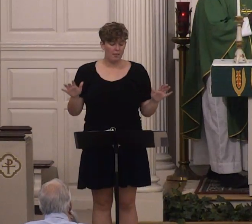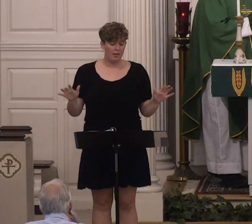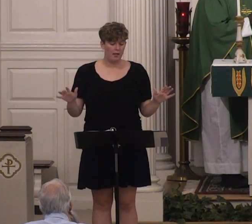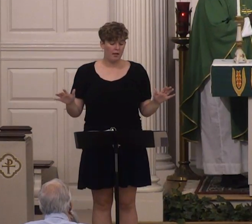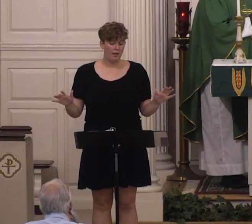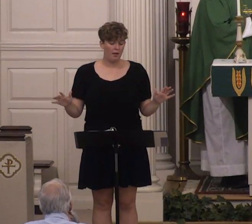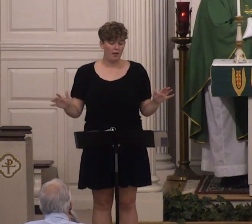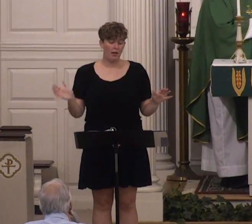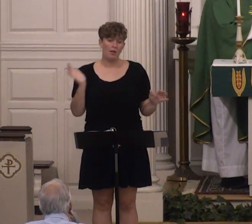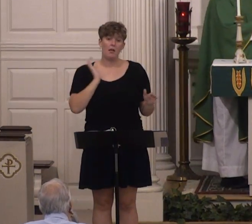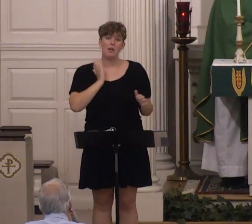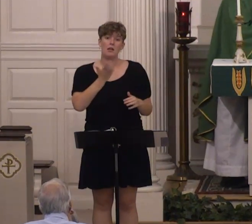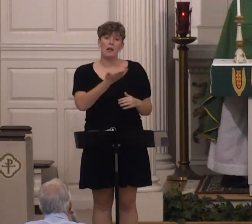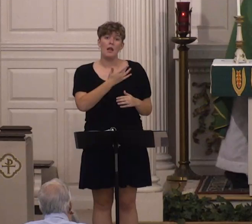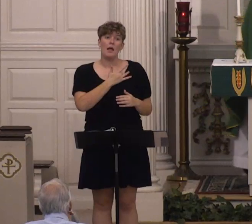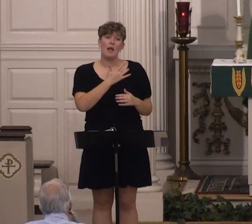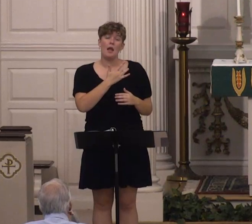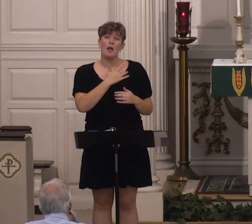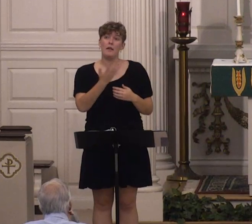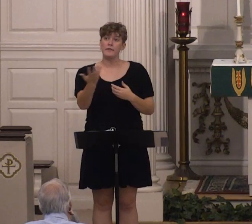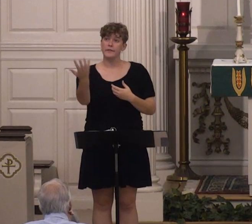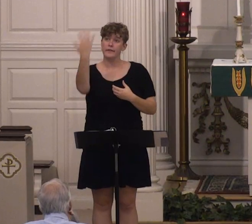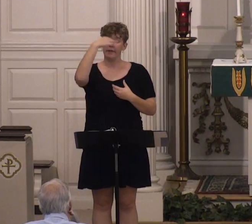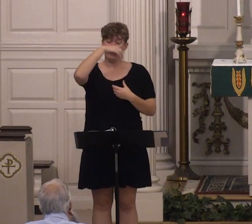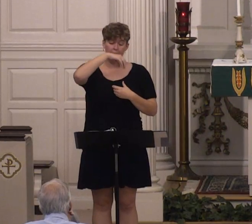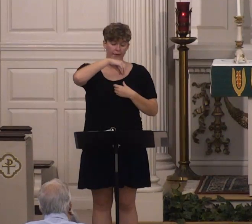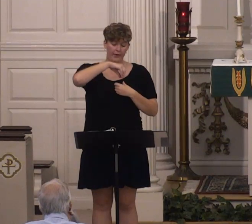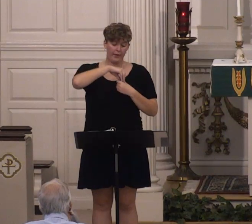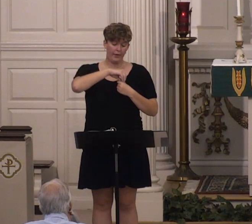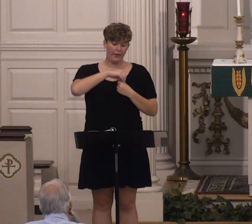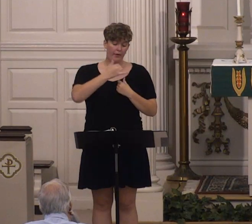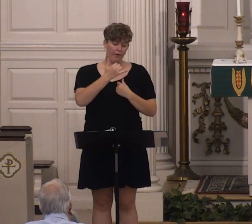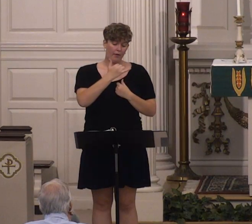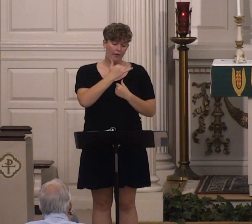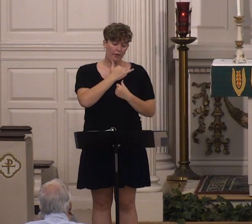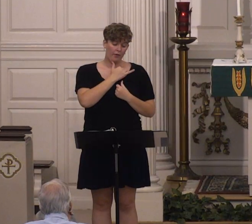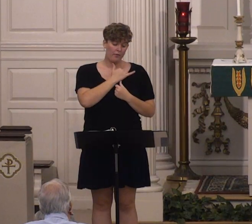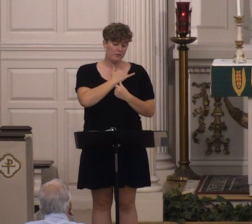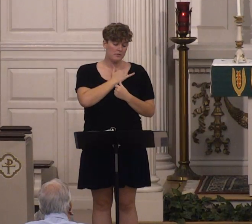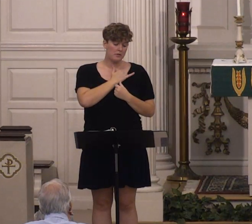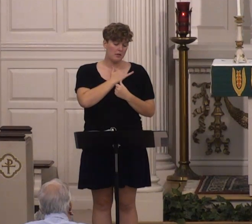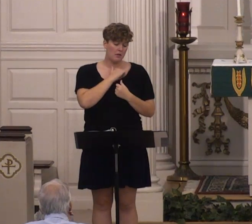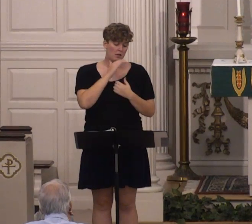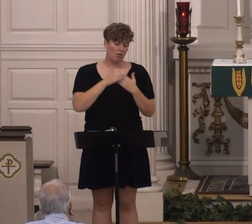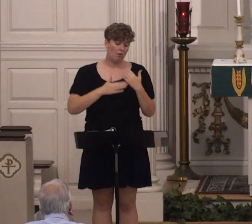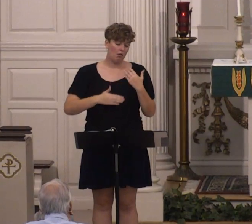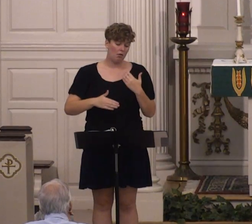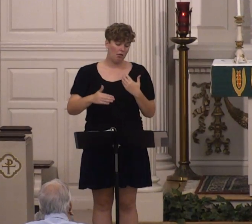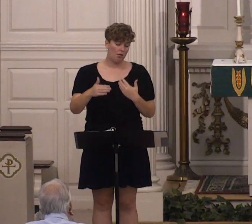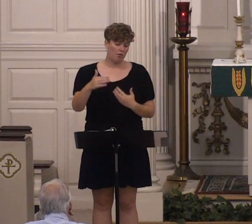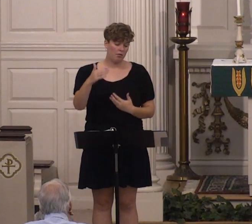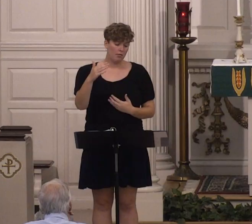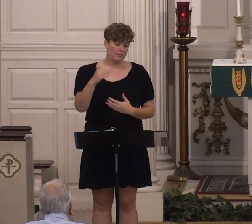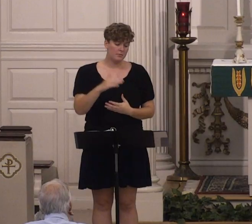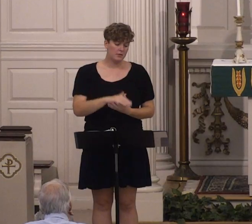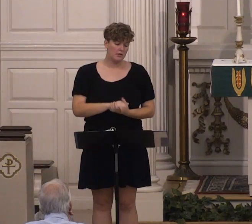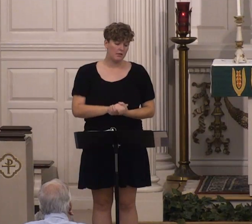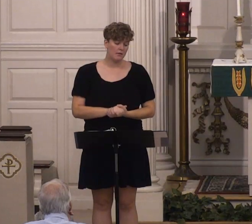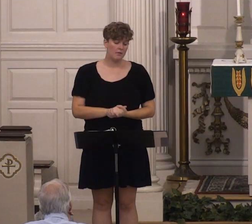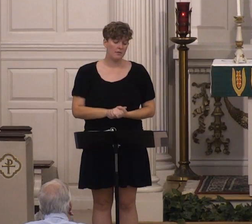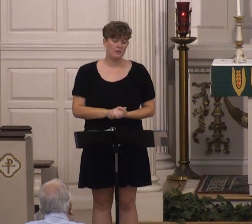Creator blessed, and in our hearts take up